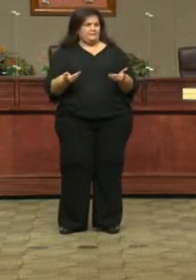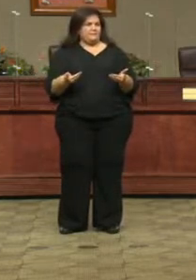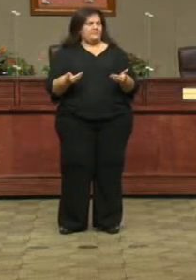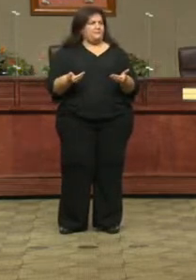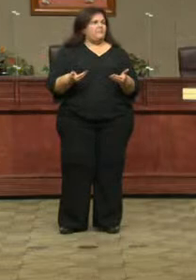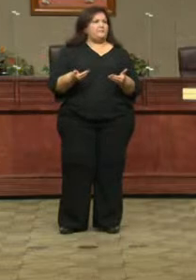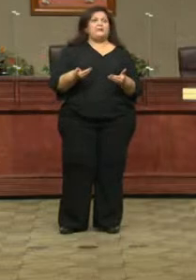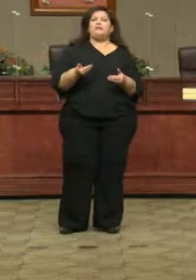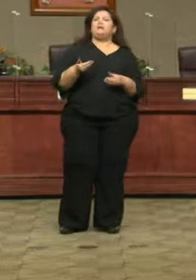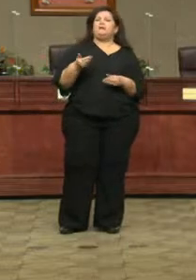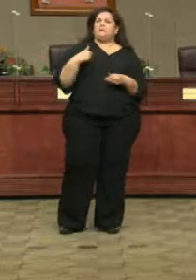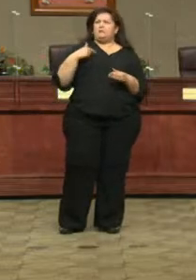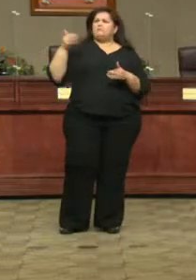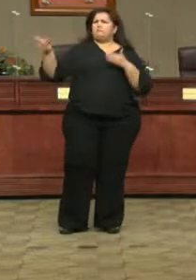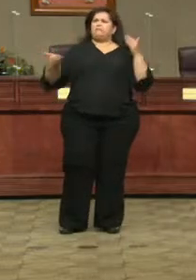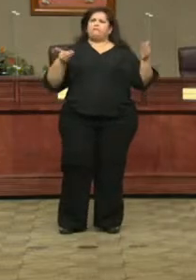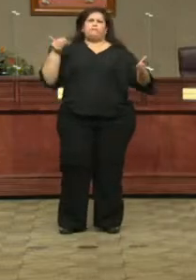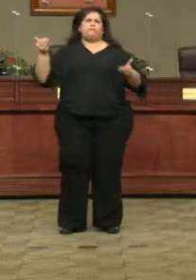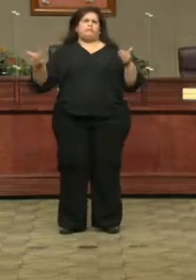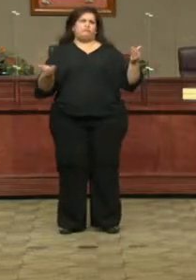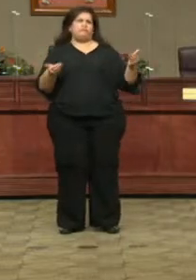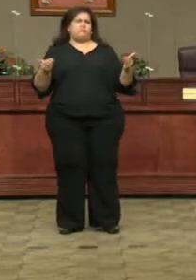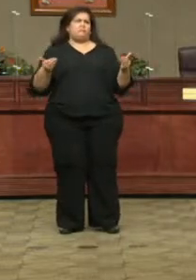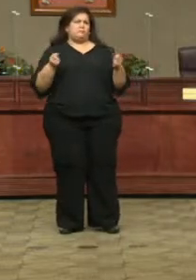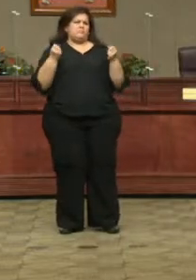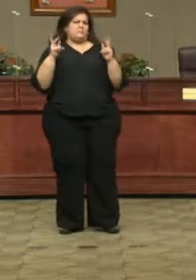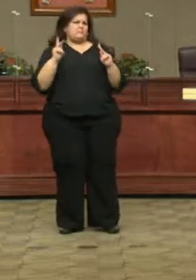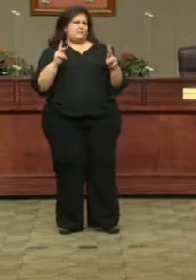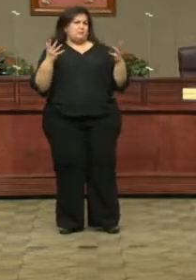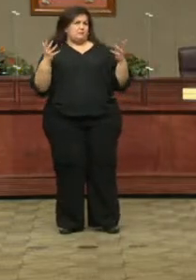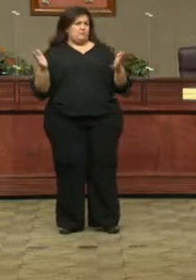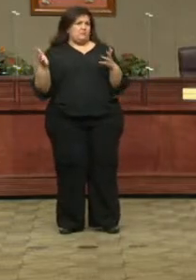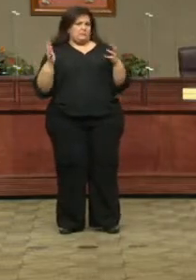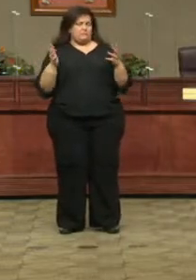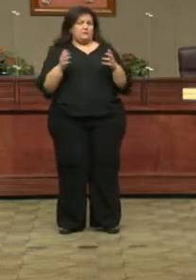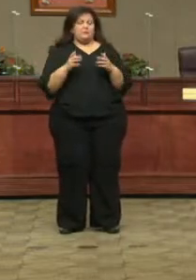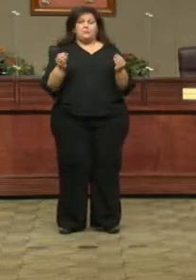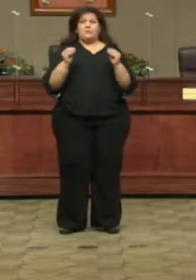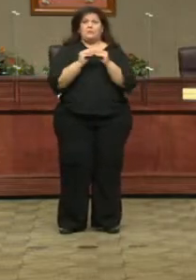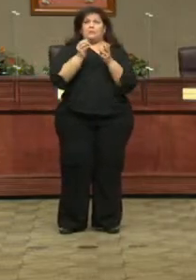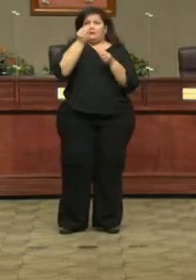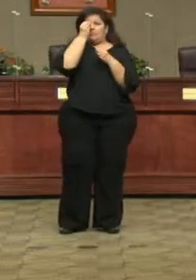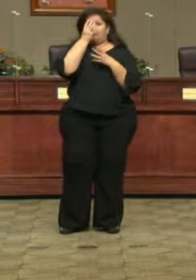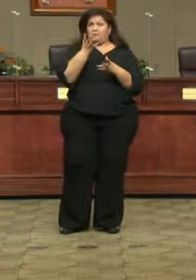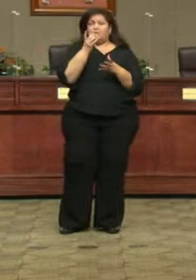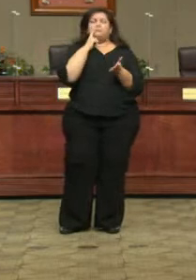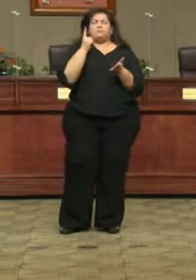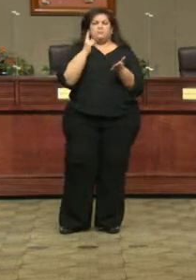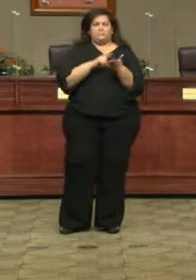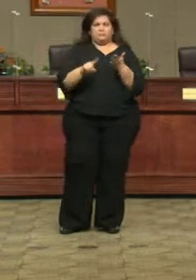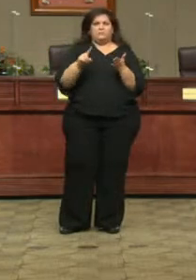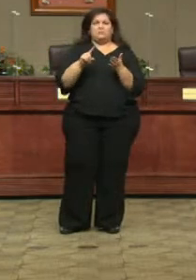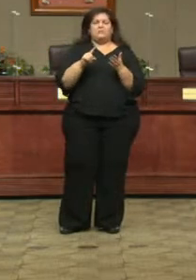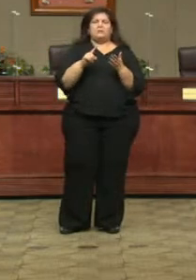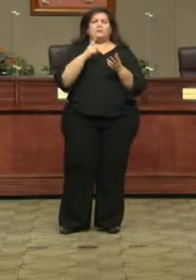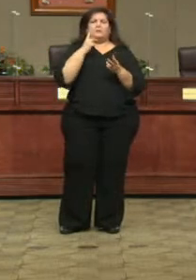been invited and pre-registered. For more information, go to our website at